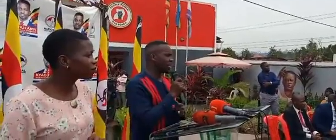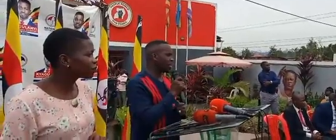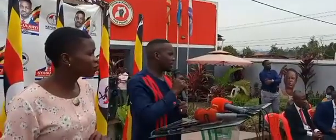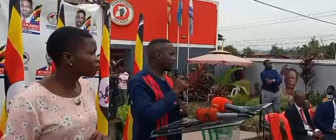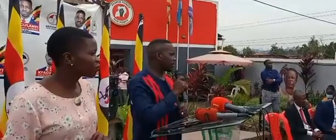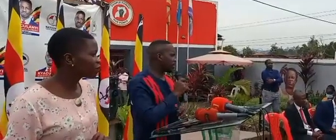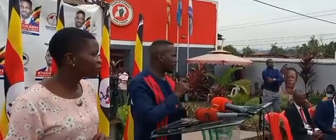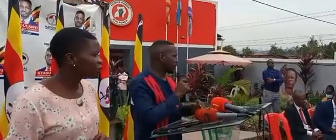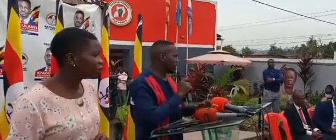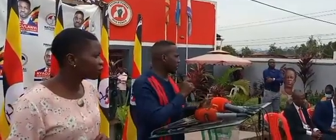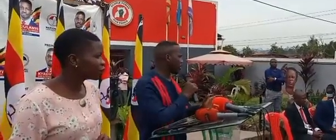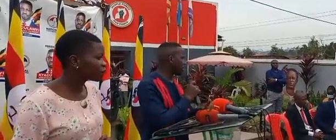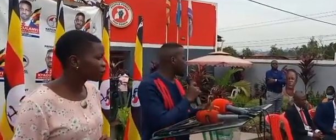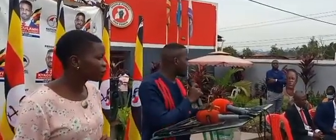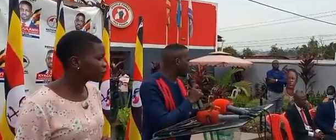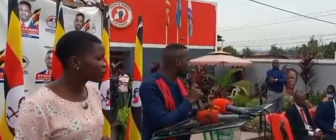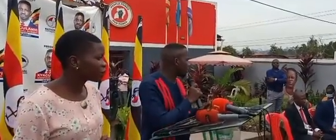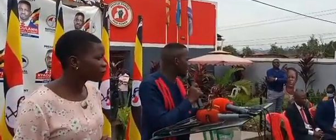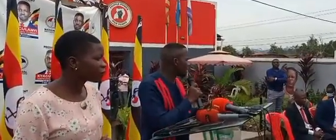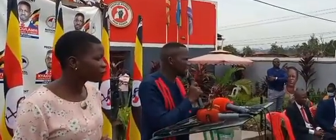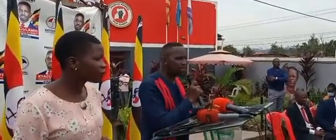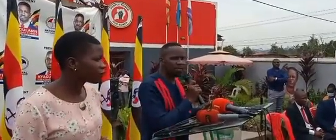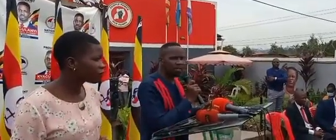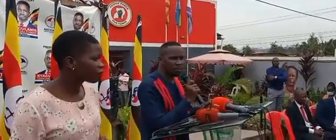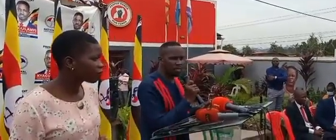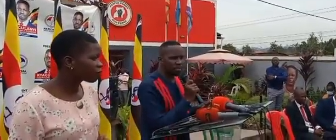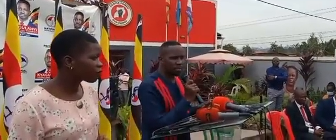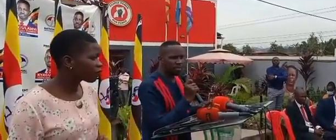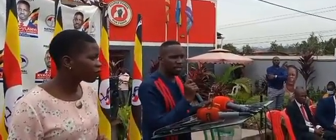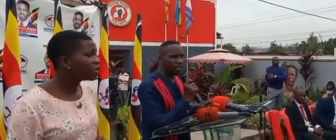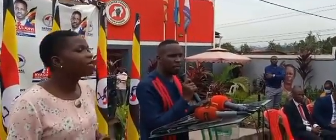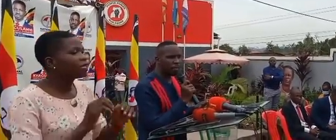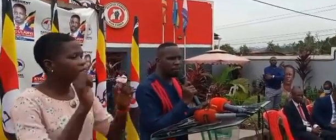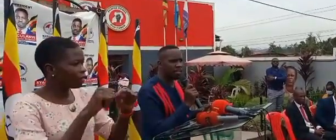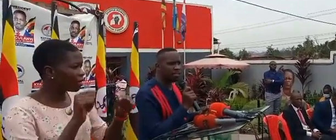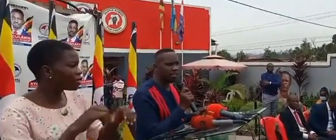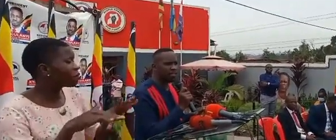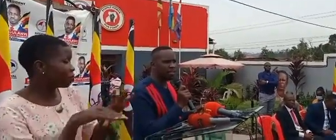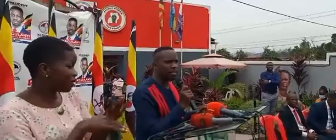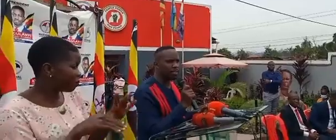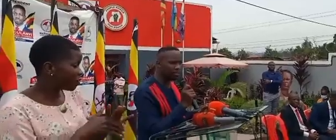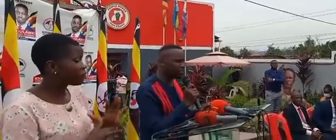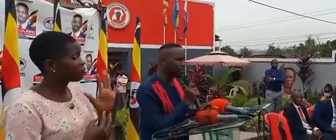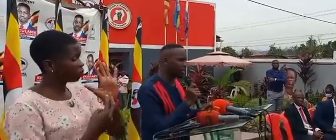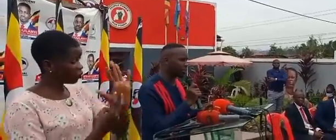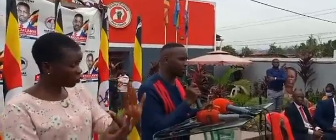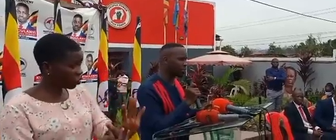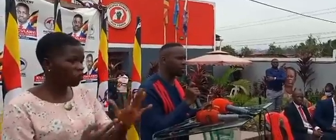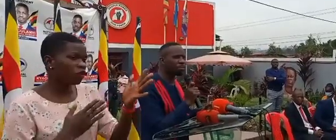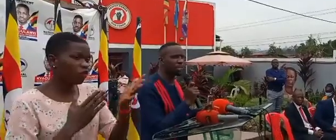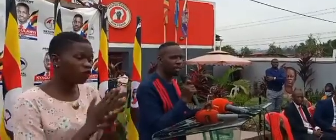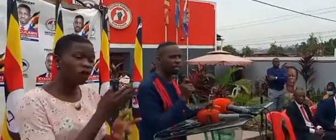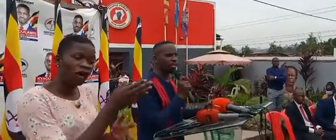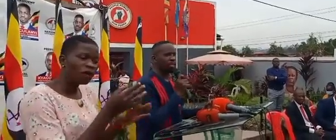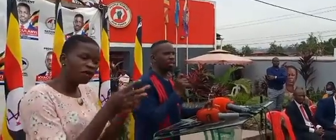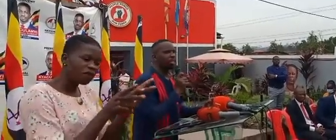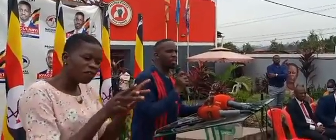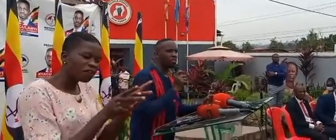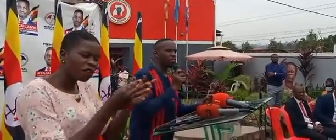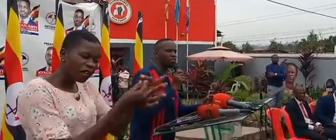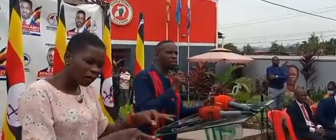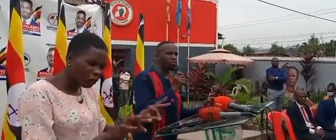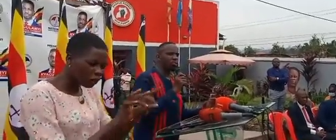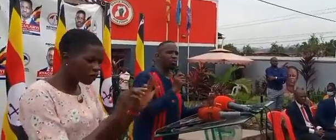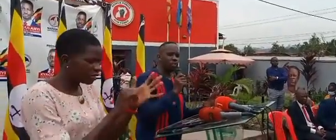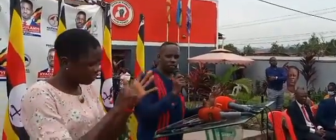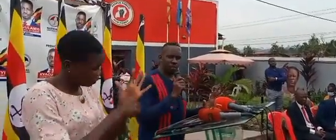we, like colleague leaders have expressed these issues that are still very important that we